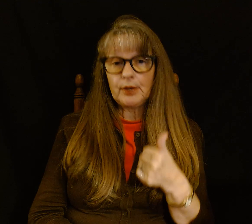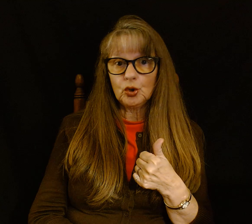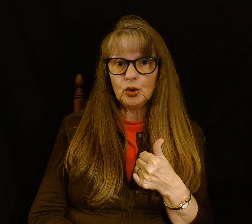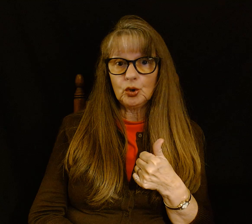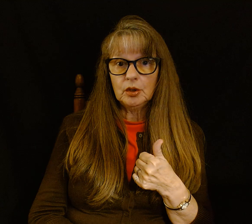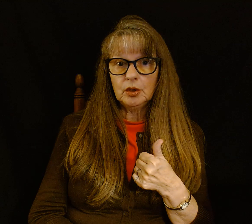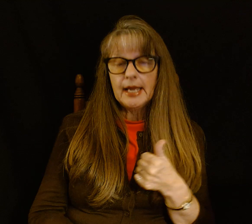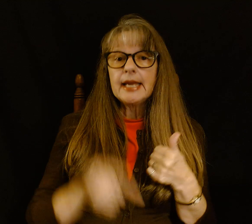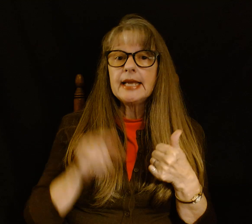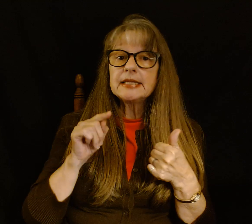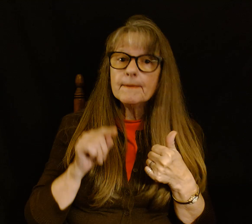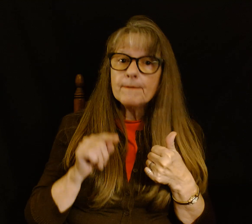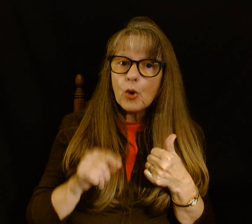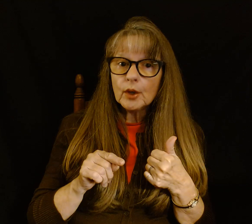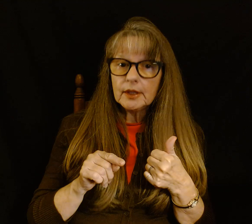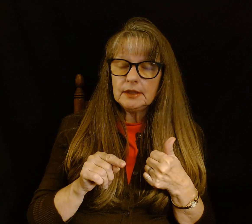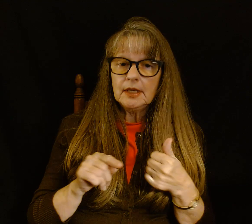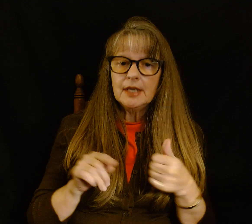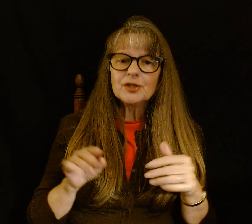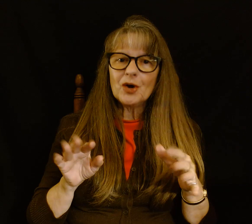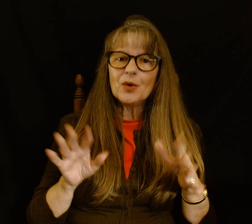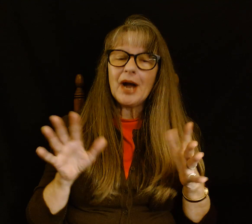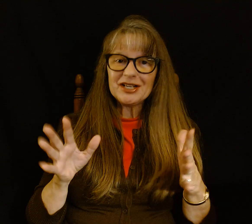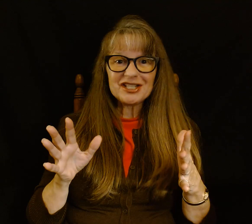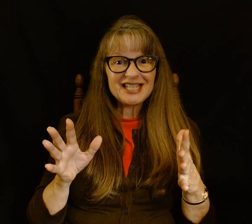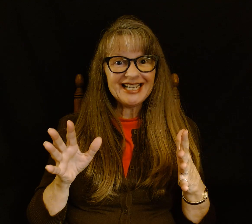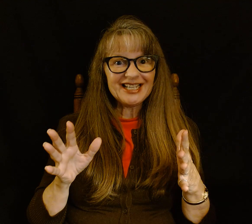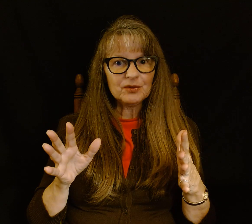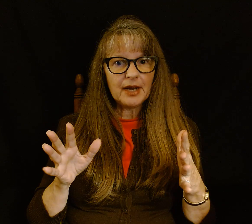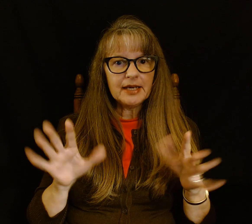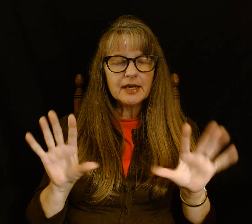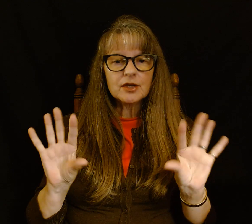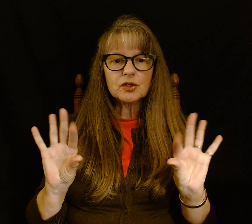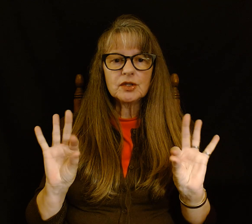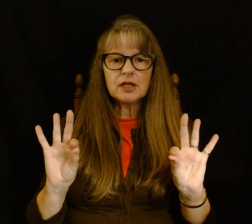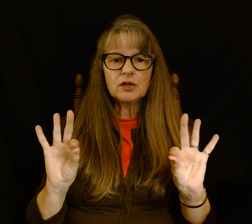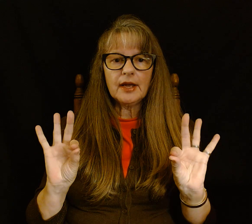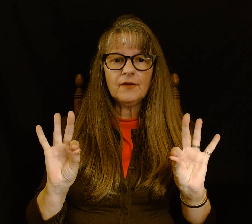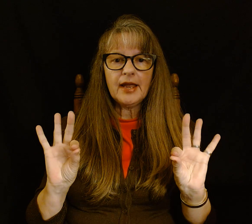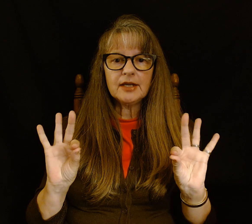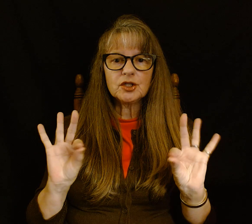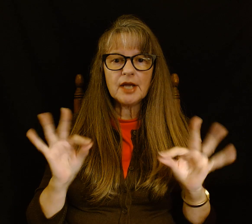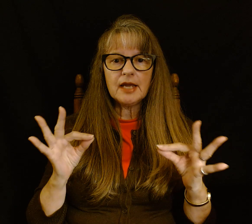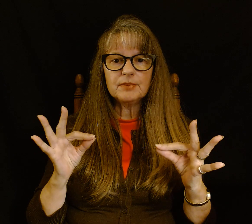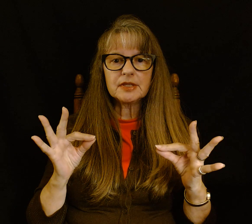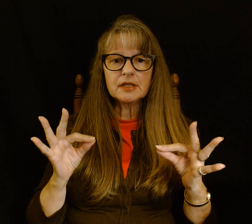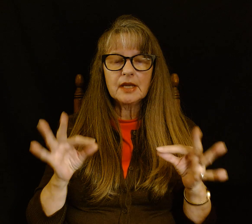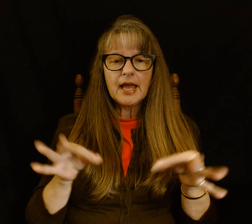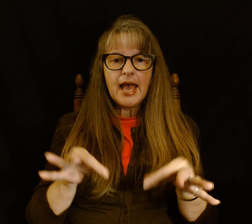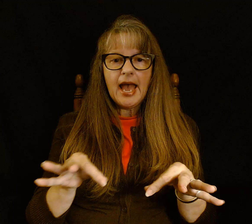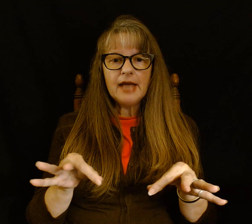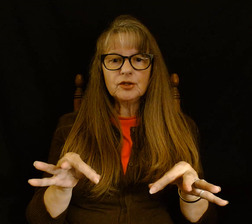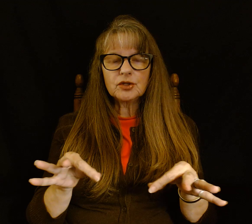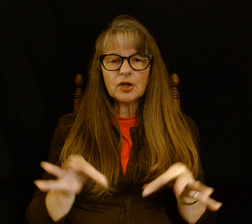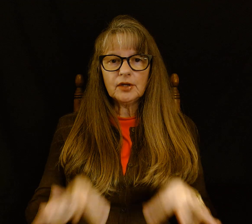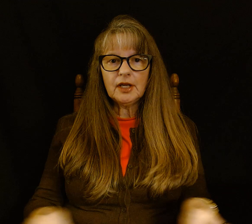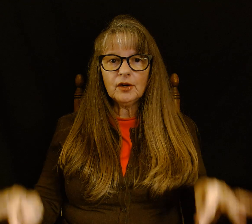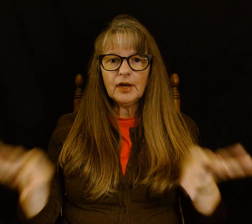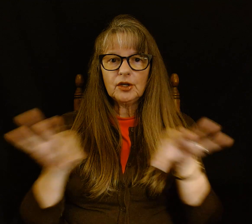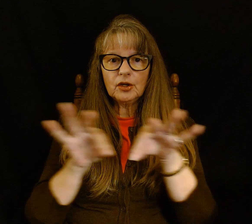critical. It's important. So I just signed it, right? So you take your F hand shapes and you start here and you go